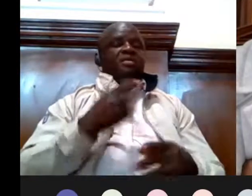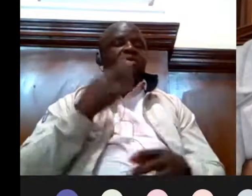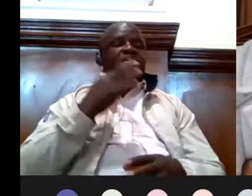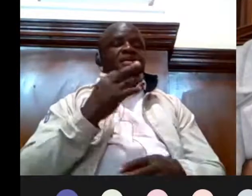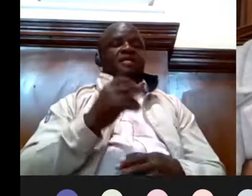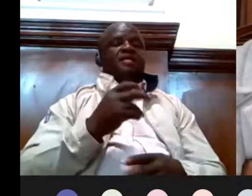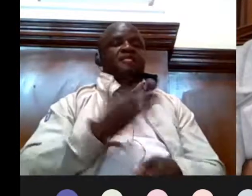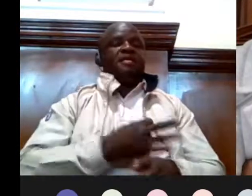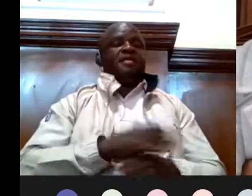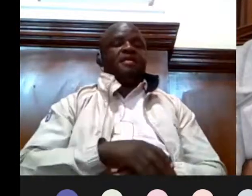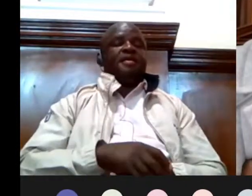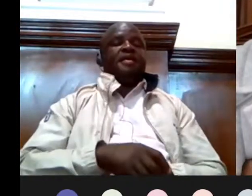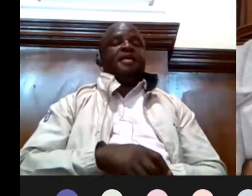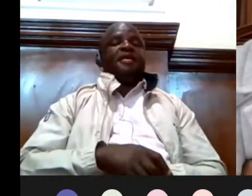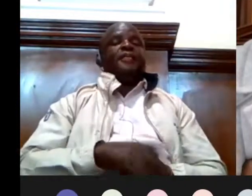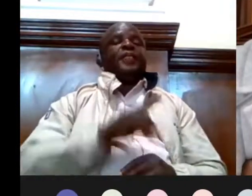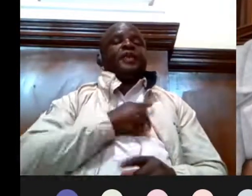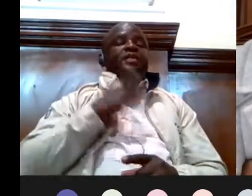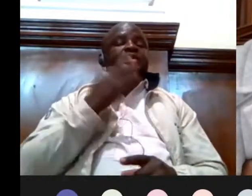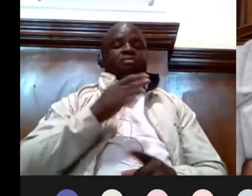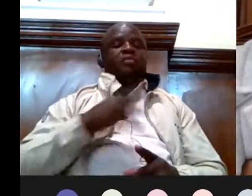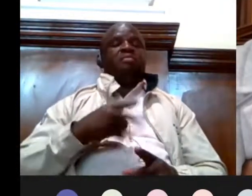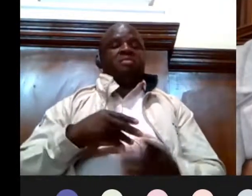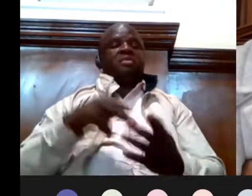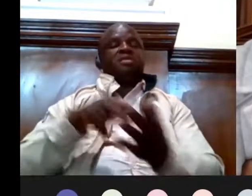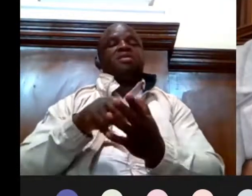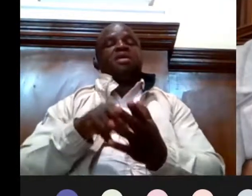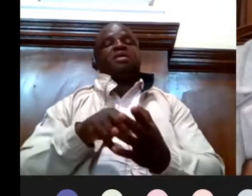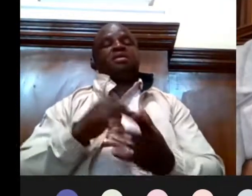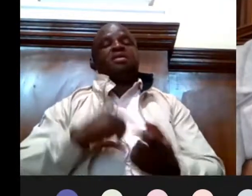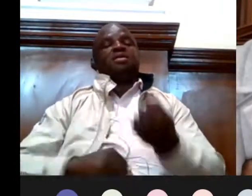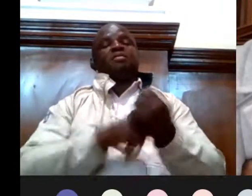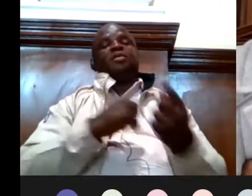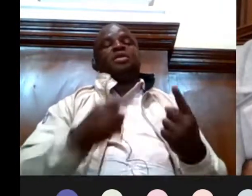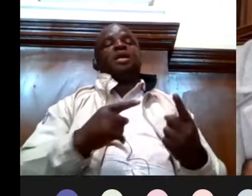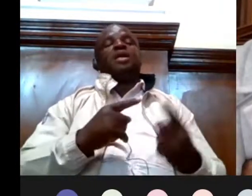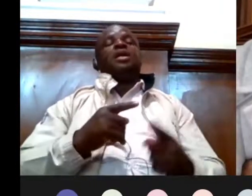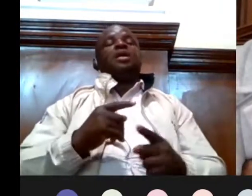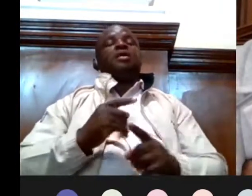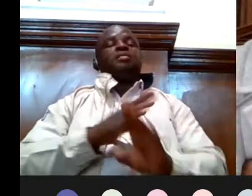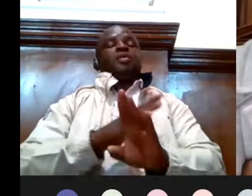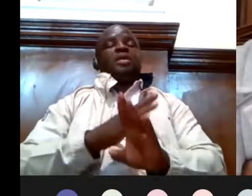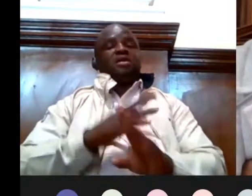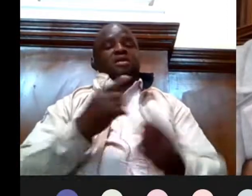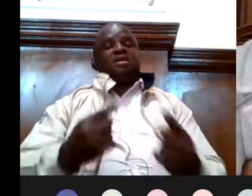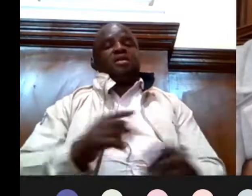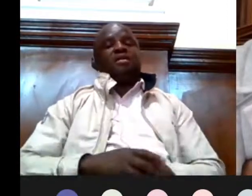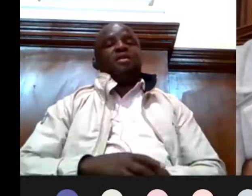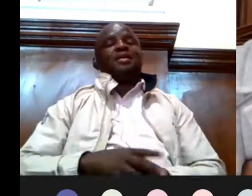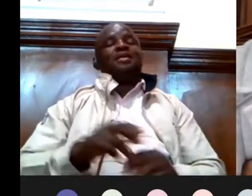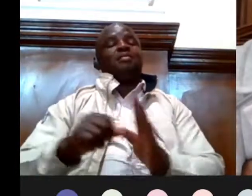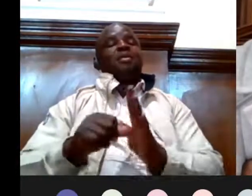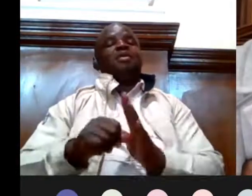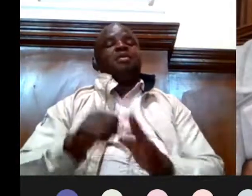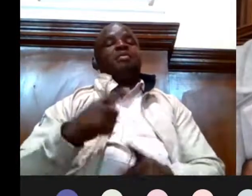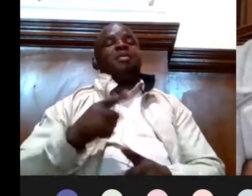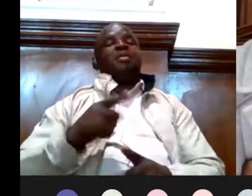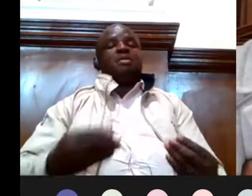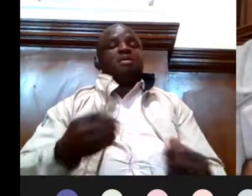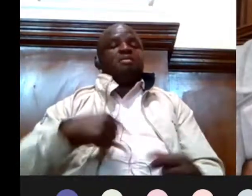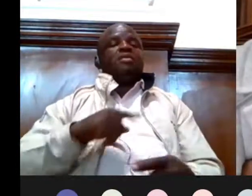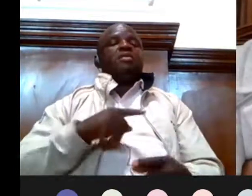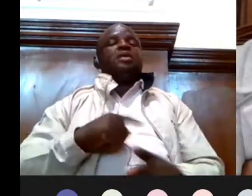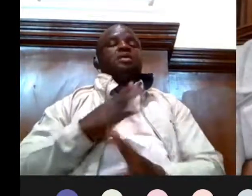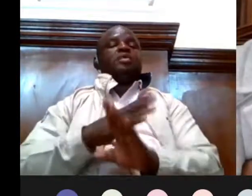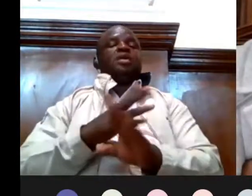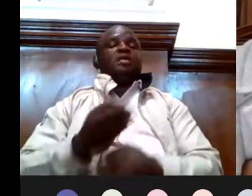saying women, let us stand up and support each other and protect each other. Ya bohlokwa hlokwa re protect le bana ba rona ba re ba hudisa